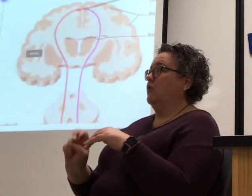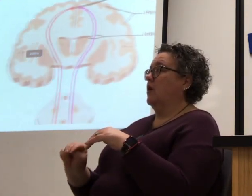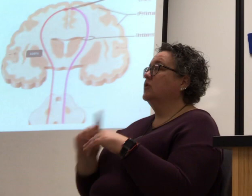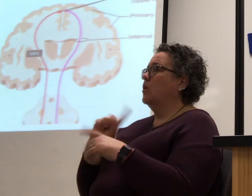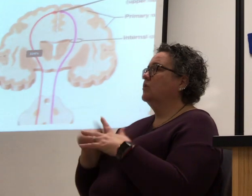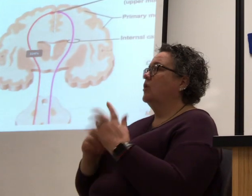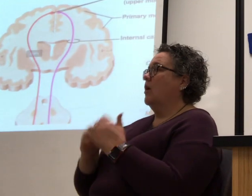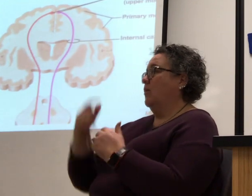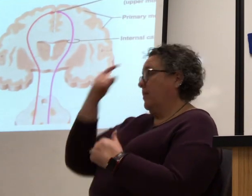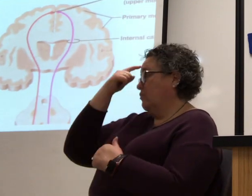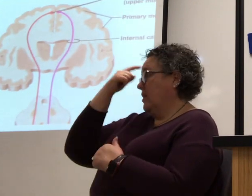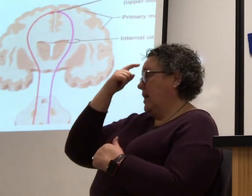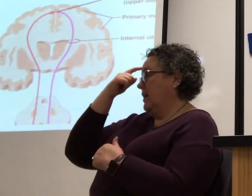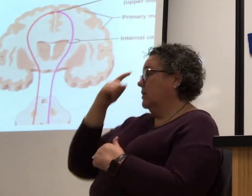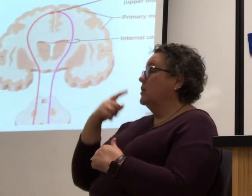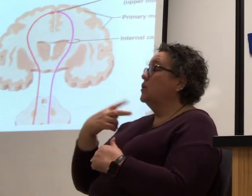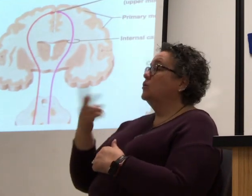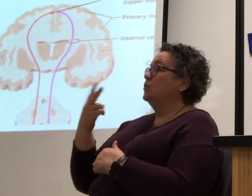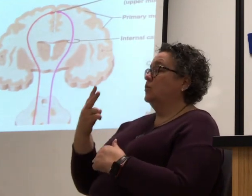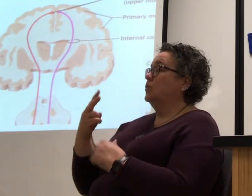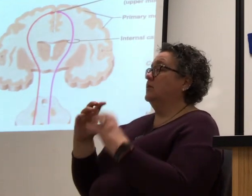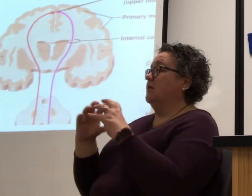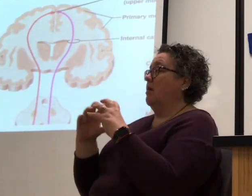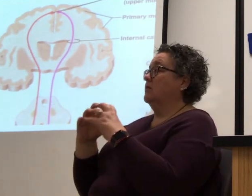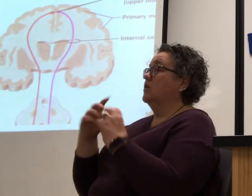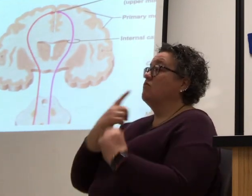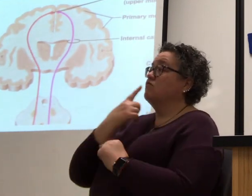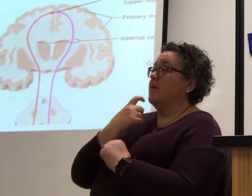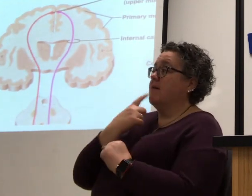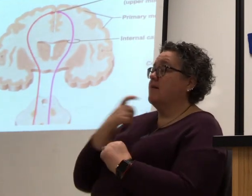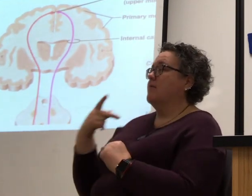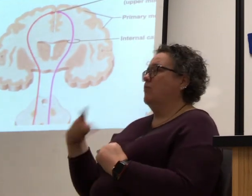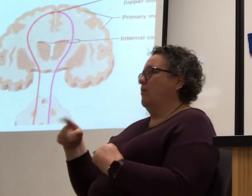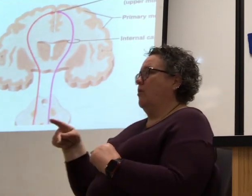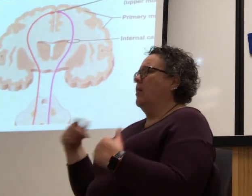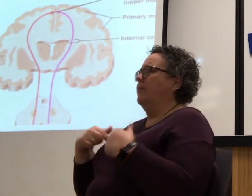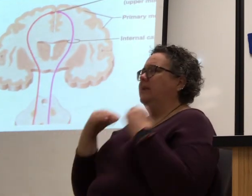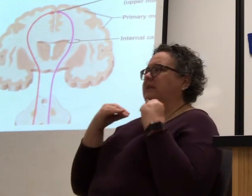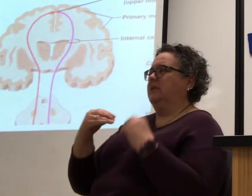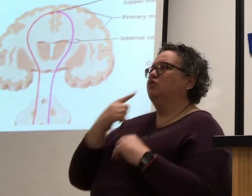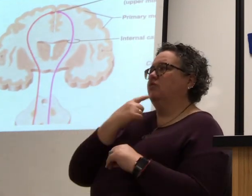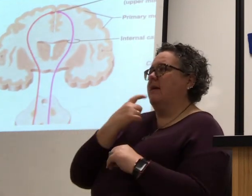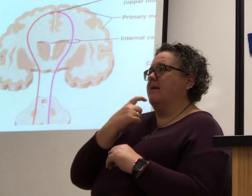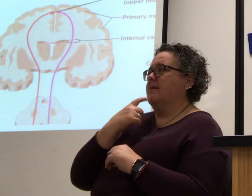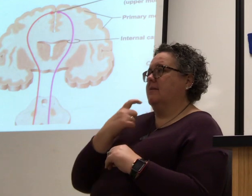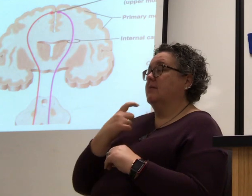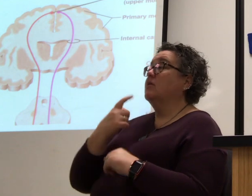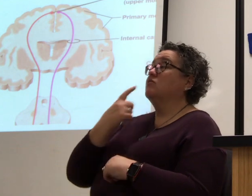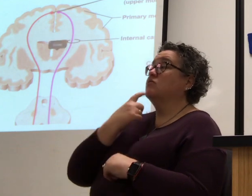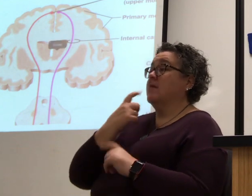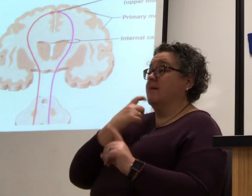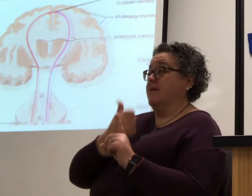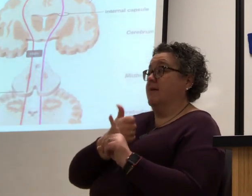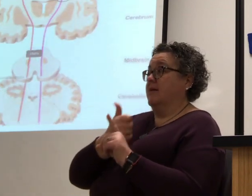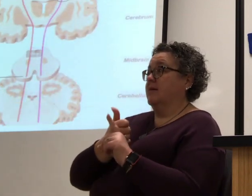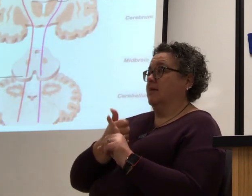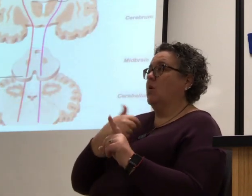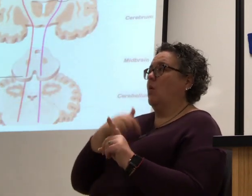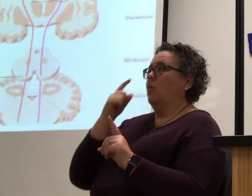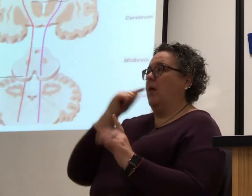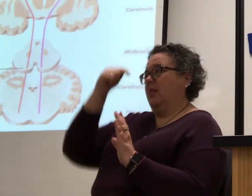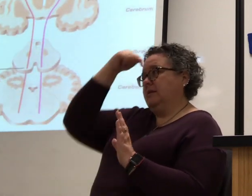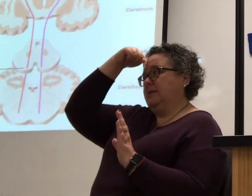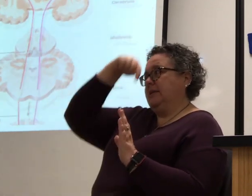And there's two cells there, a red one and a purple one. I'm going to teach the red one. The red one is the one that will